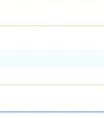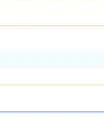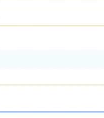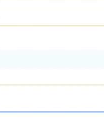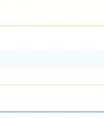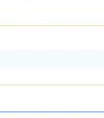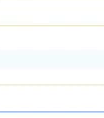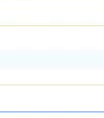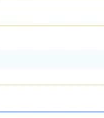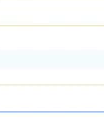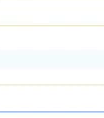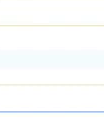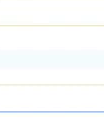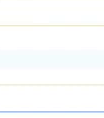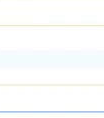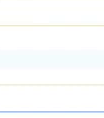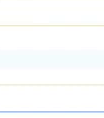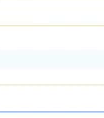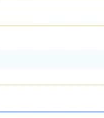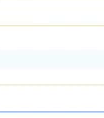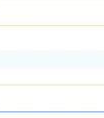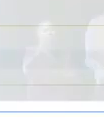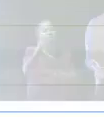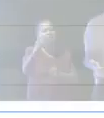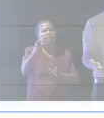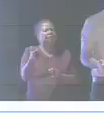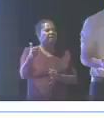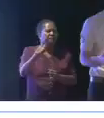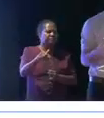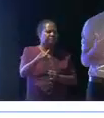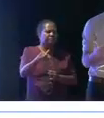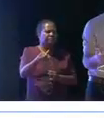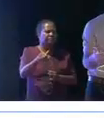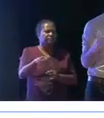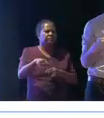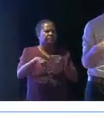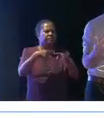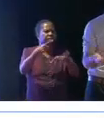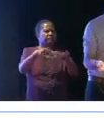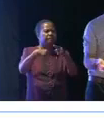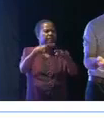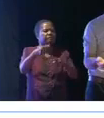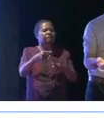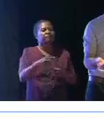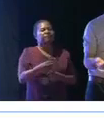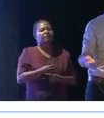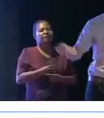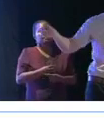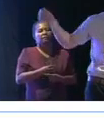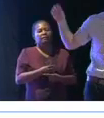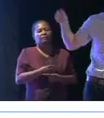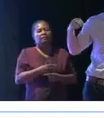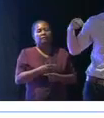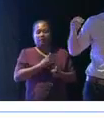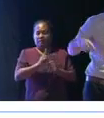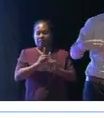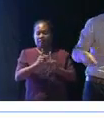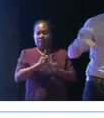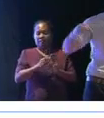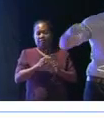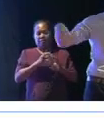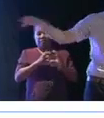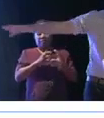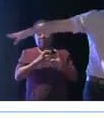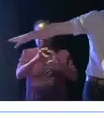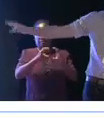most amazing things is, if there is any further information required on that particular submission, you can